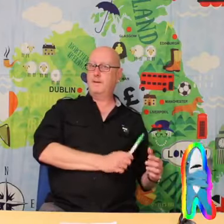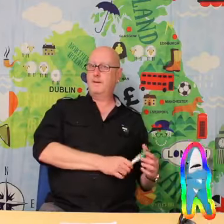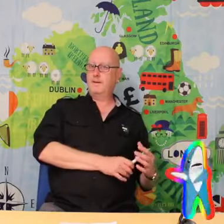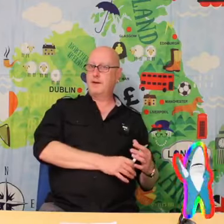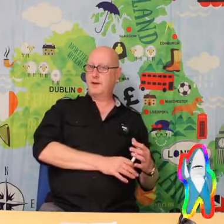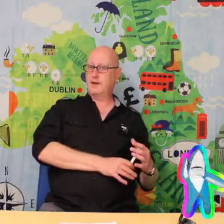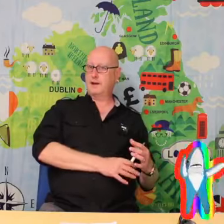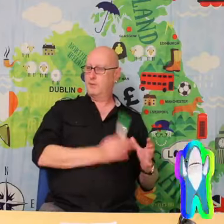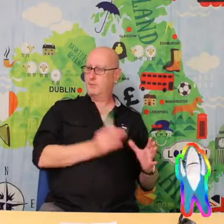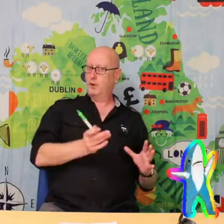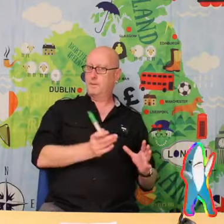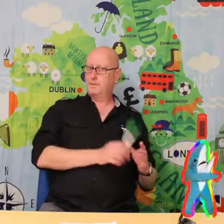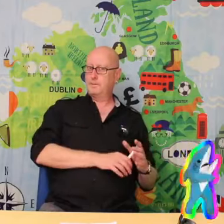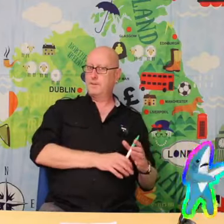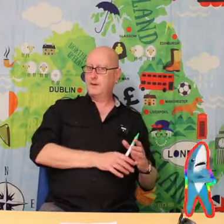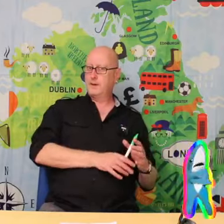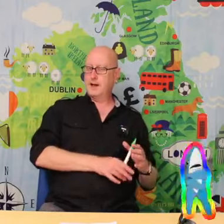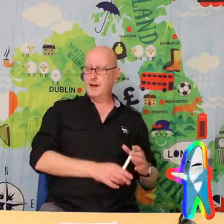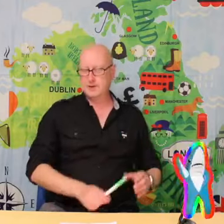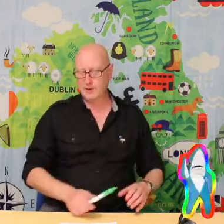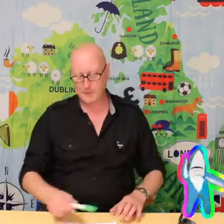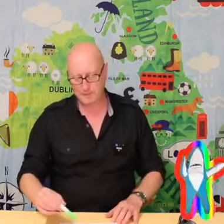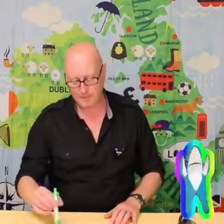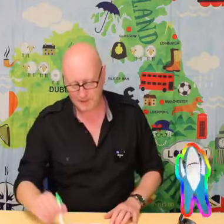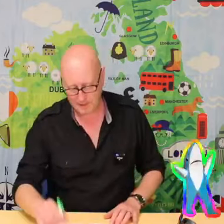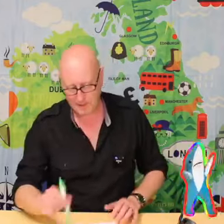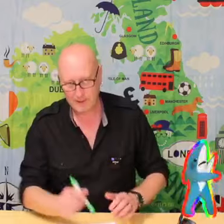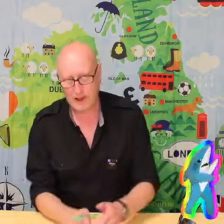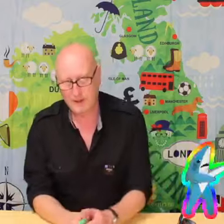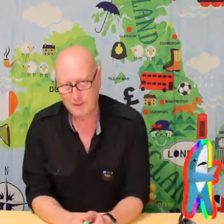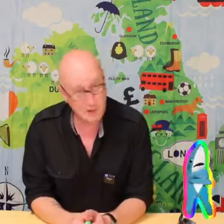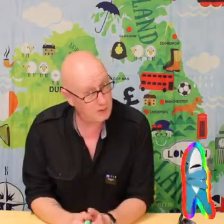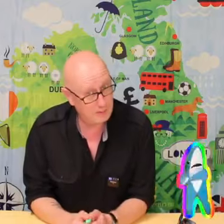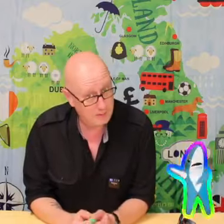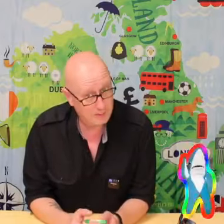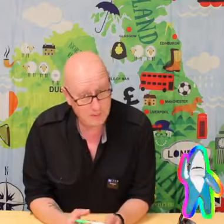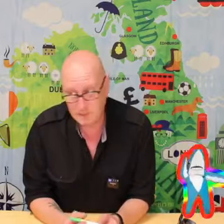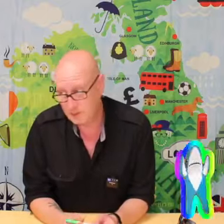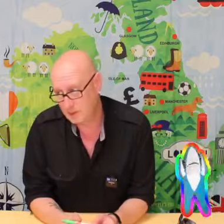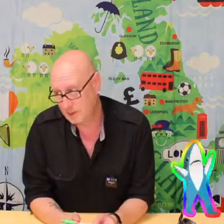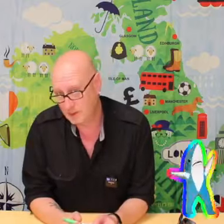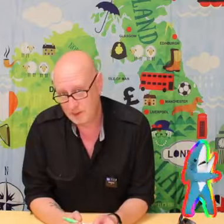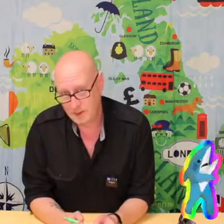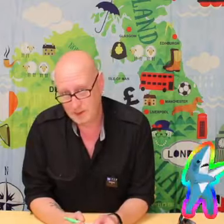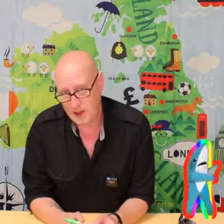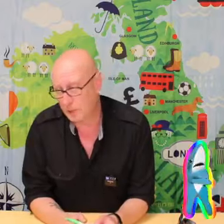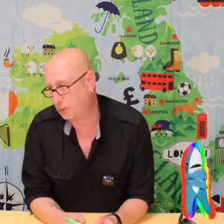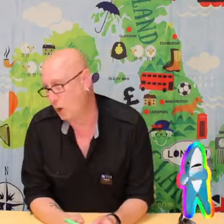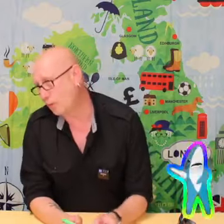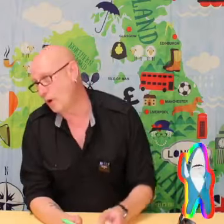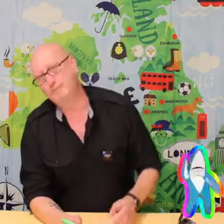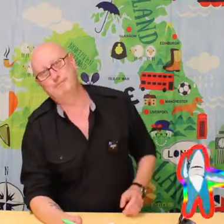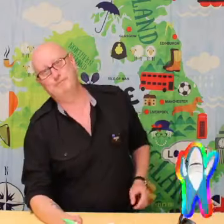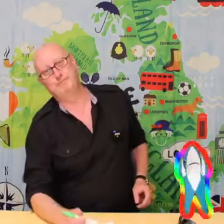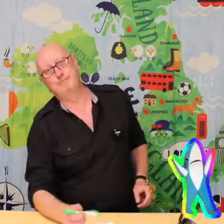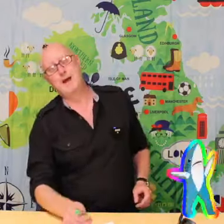Yeah. It sounds like a brown sauce combo. Yeah, it does, doesn't it? Yeah, nice one. You put mustard on. I put mustard on everything. I put both on. Puts